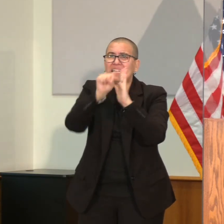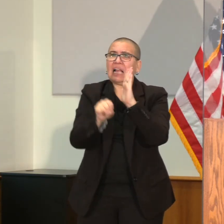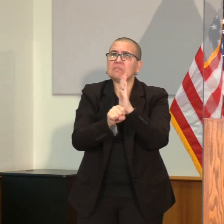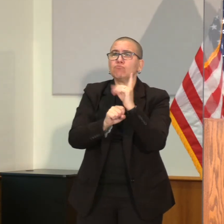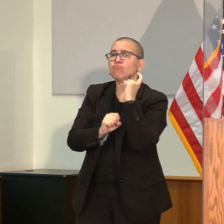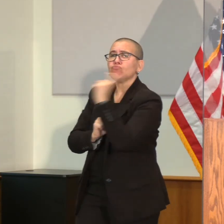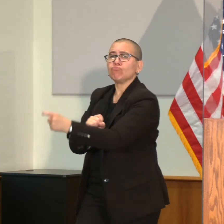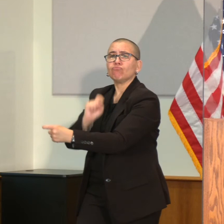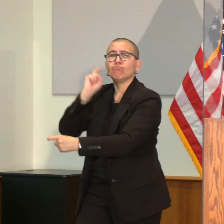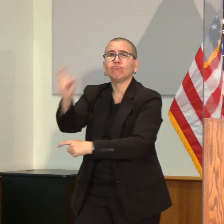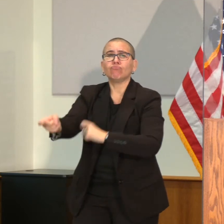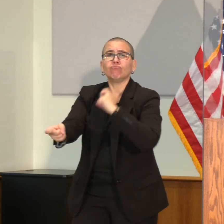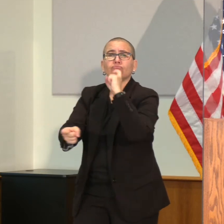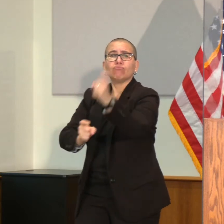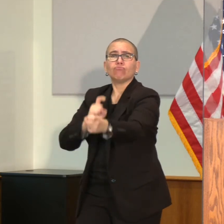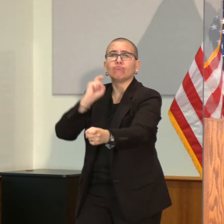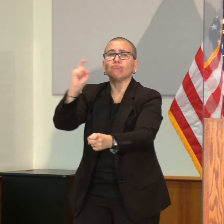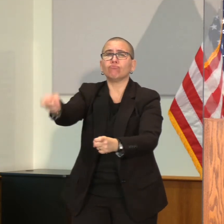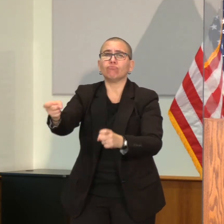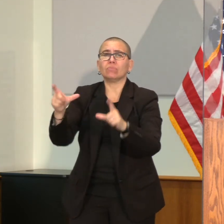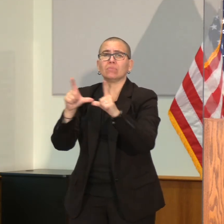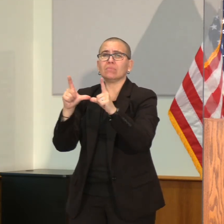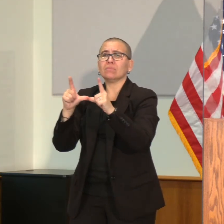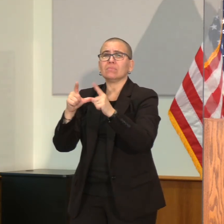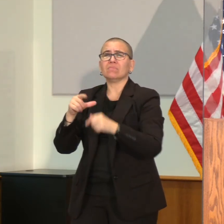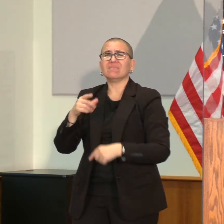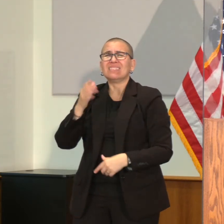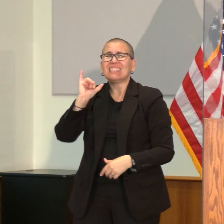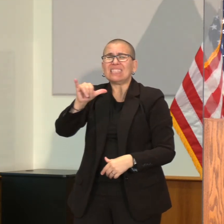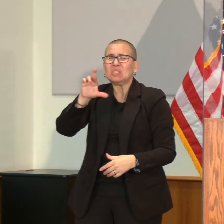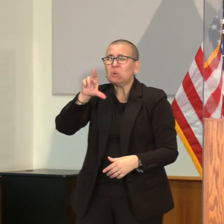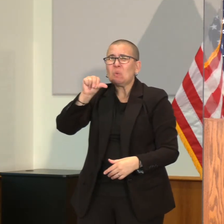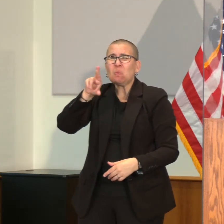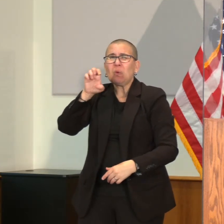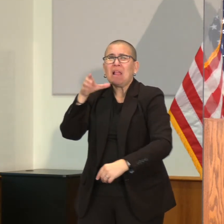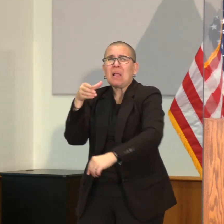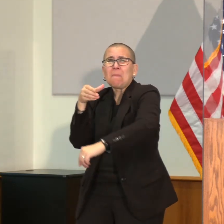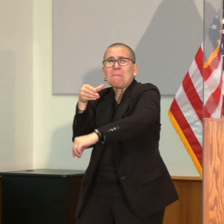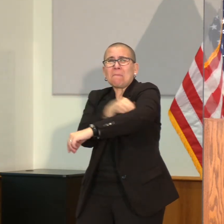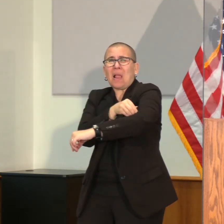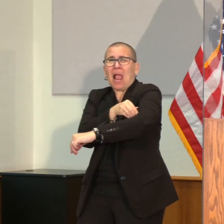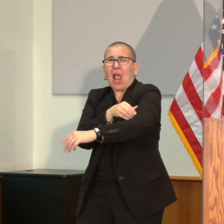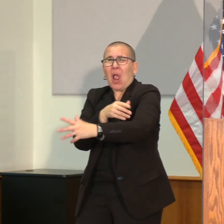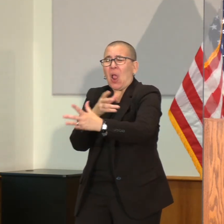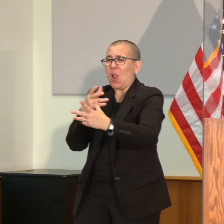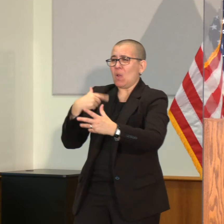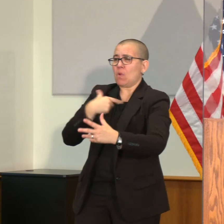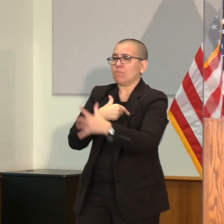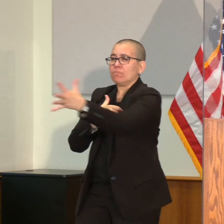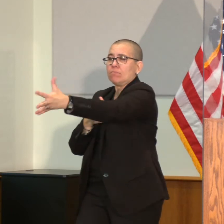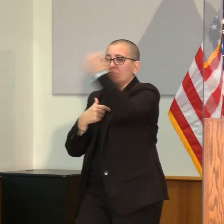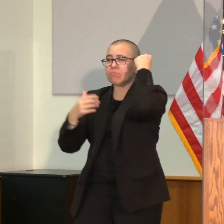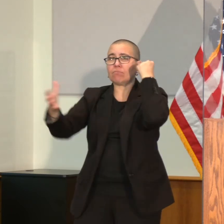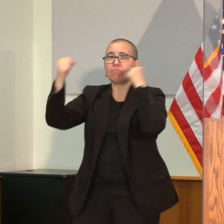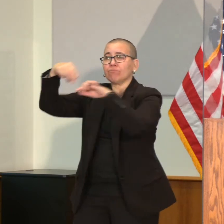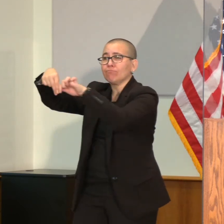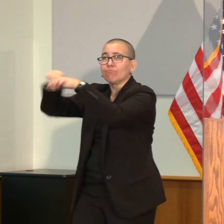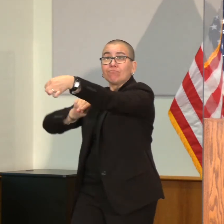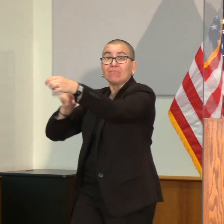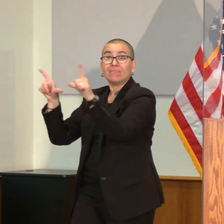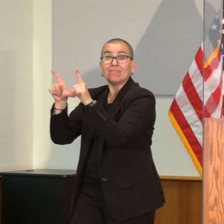has rarely acted to use its regulatory powers to help pick out the quote-unquote bad